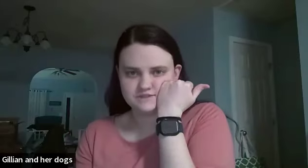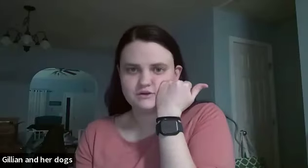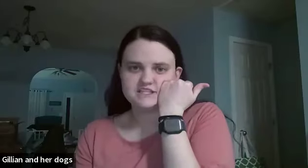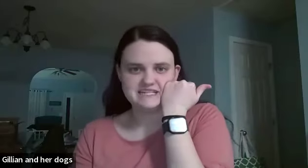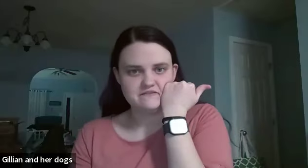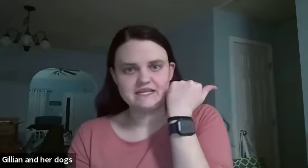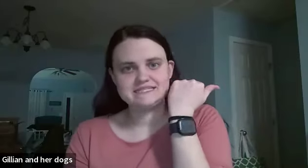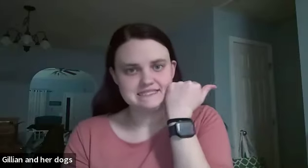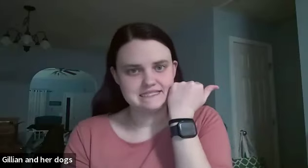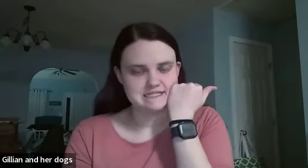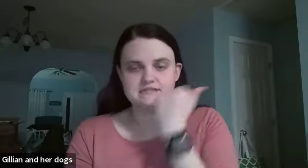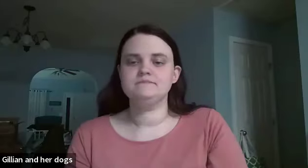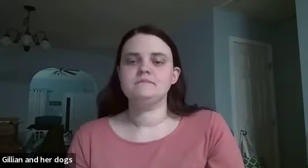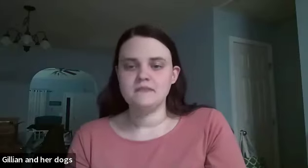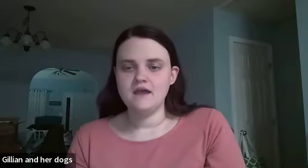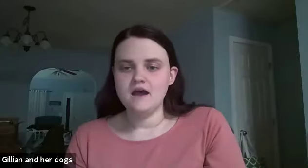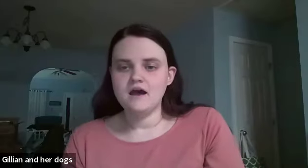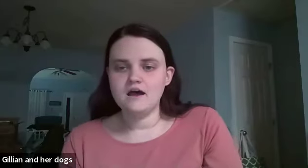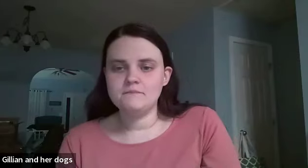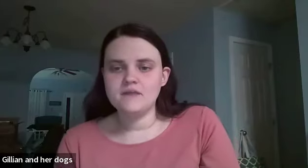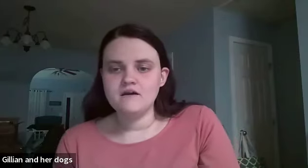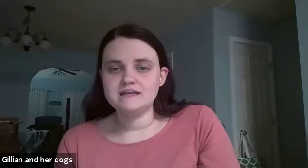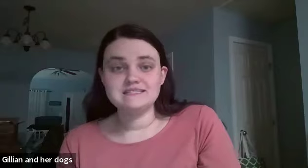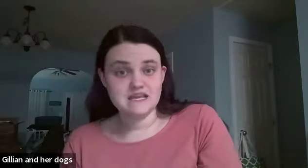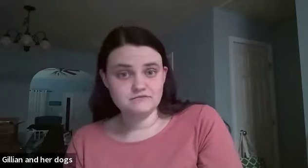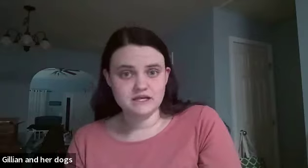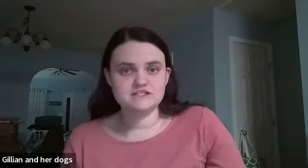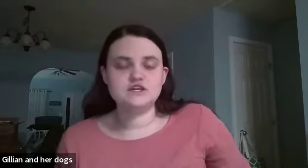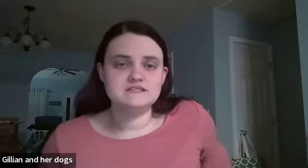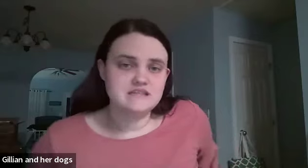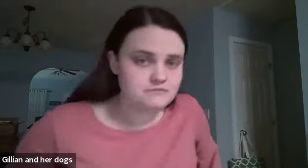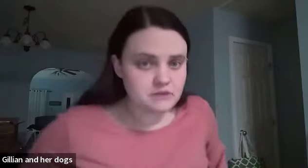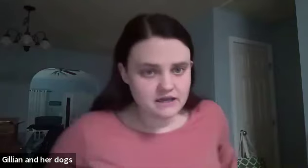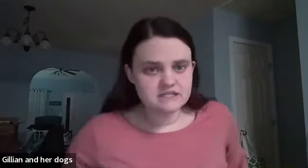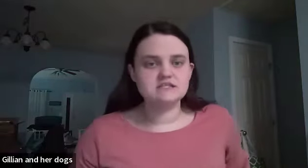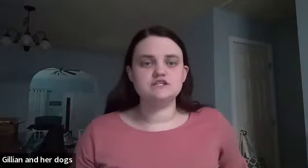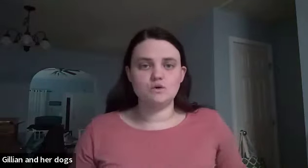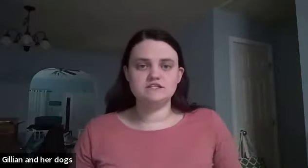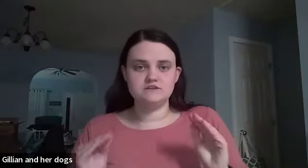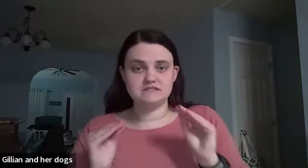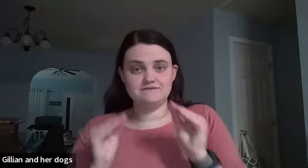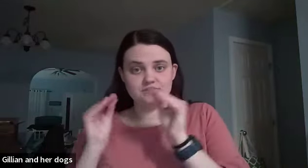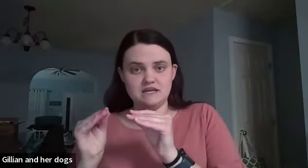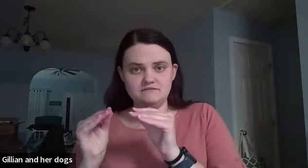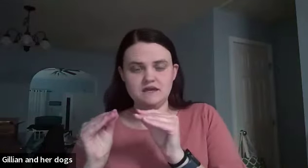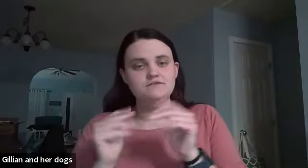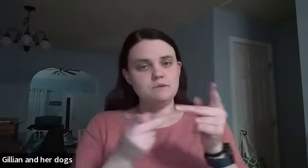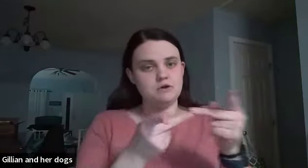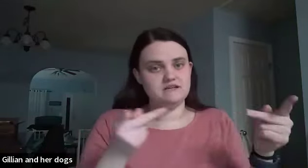To go get your teeth fixed. Dentist. A safe place. So safe place is going to do the sign for safe, and if you remember our